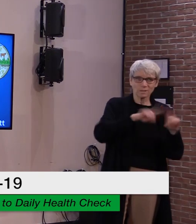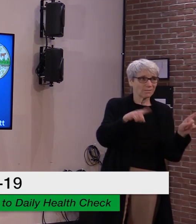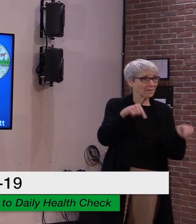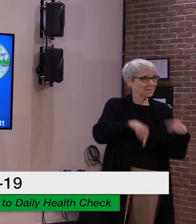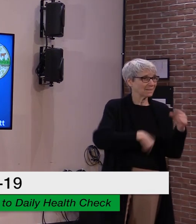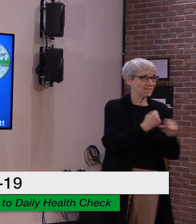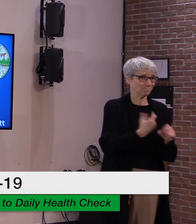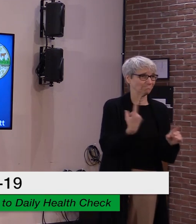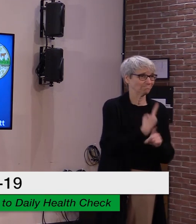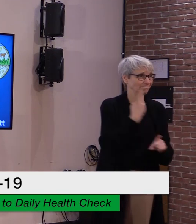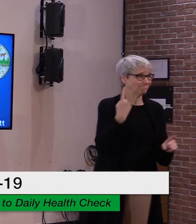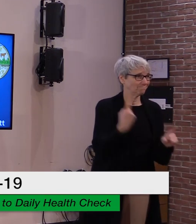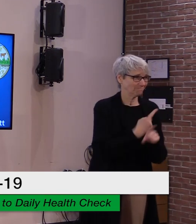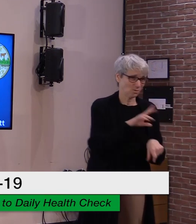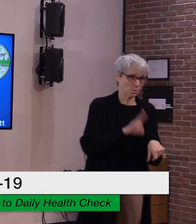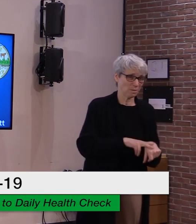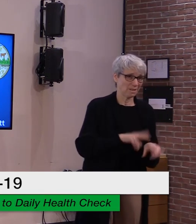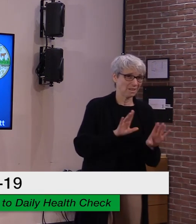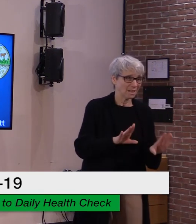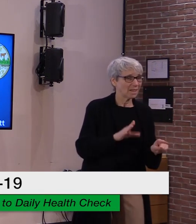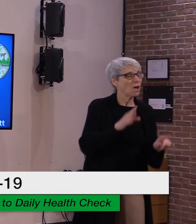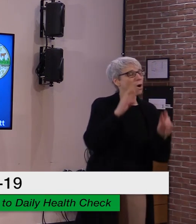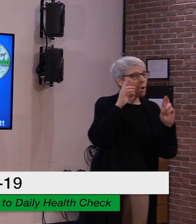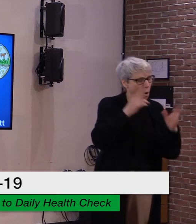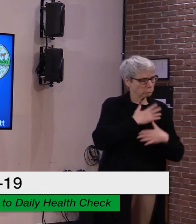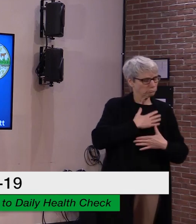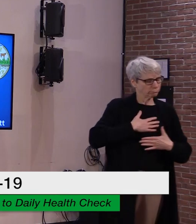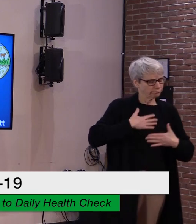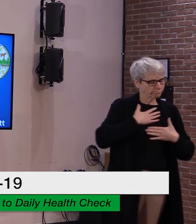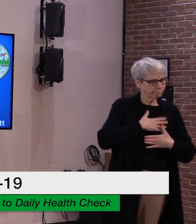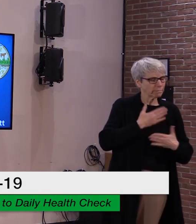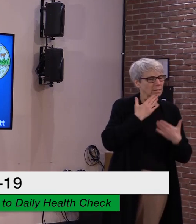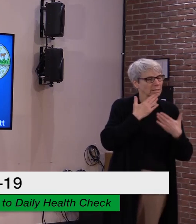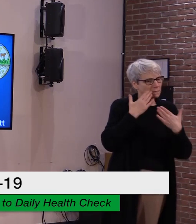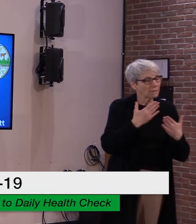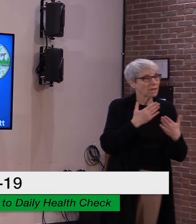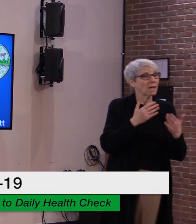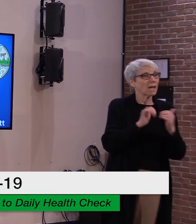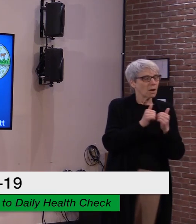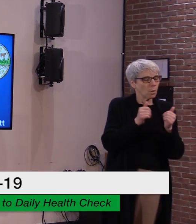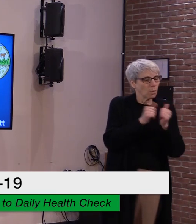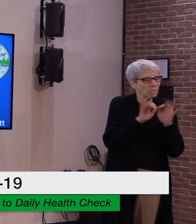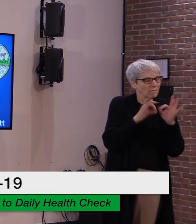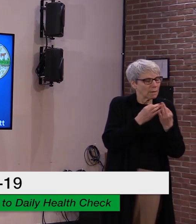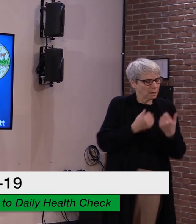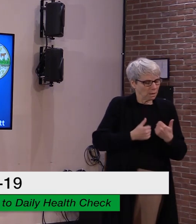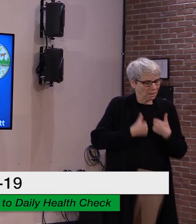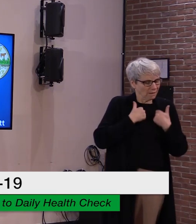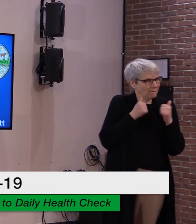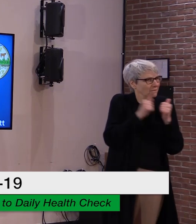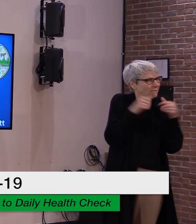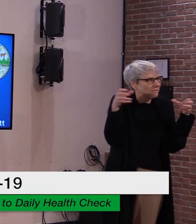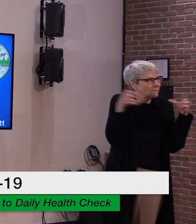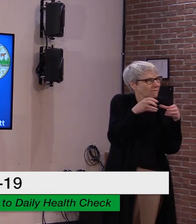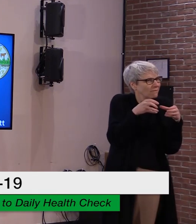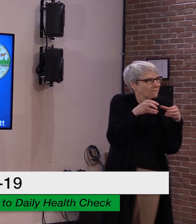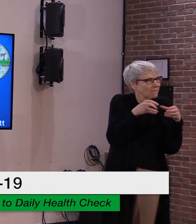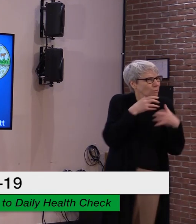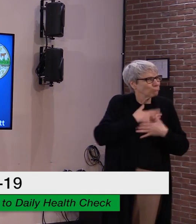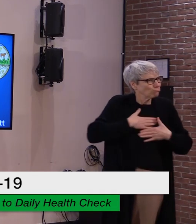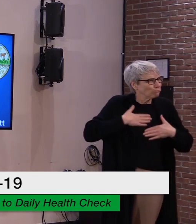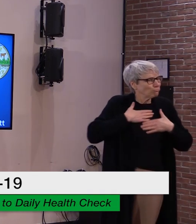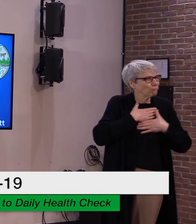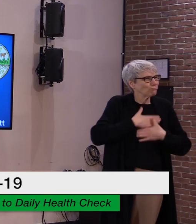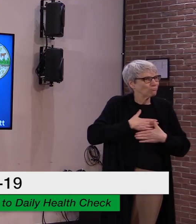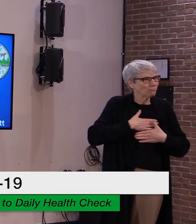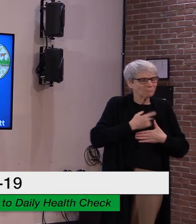smaller celebration at home within our own households we can still make thanksgiving special learn to